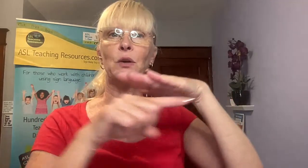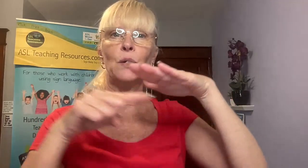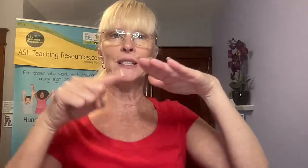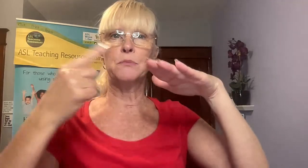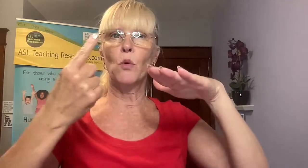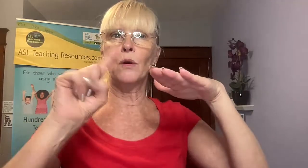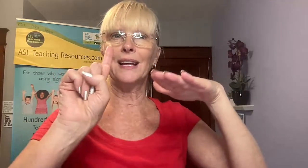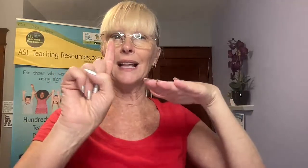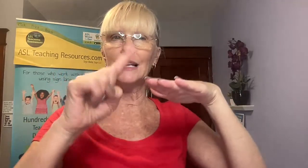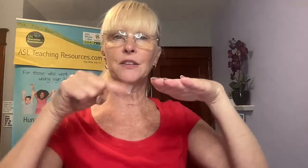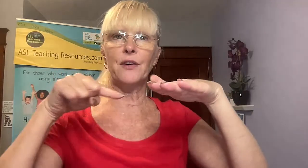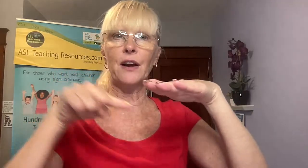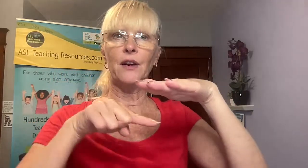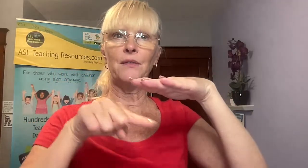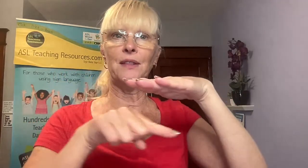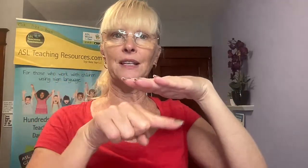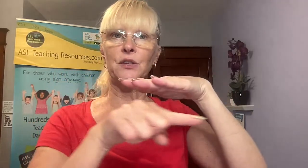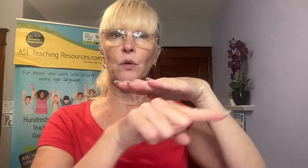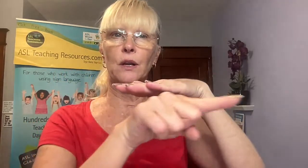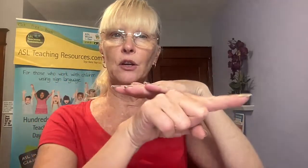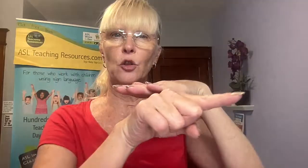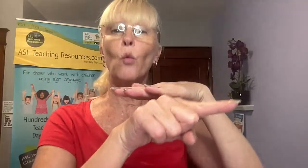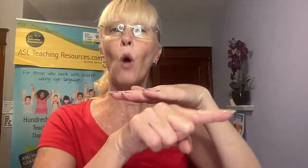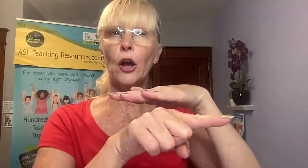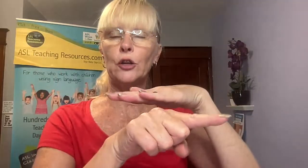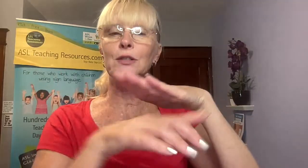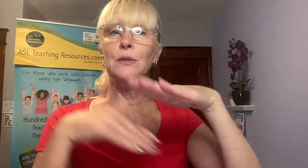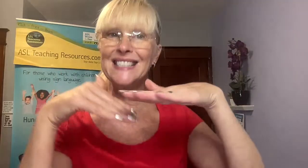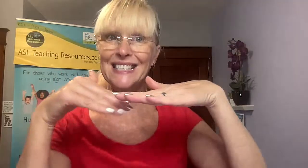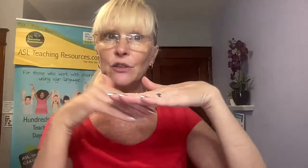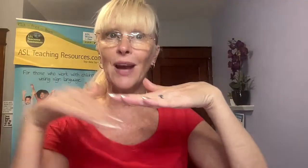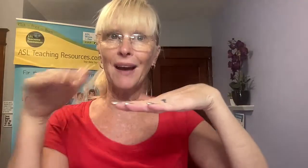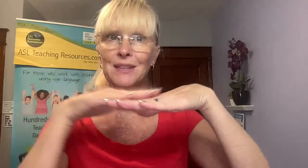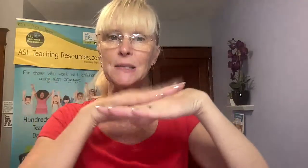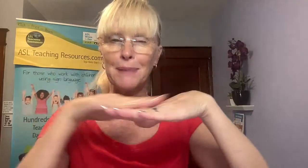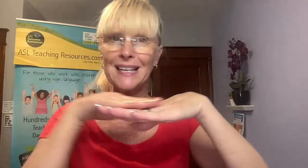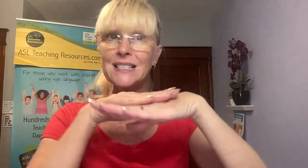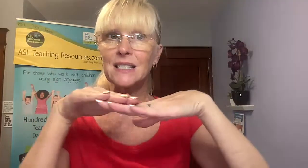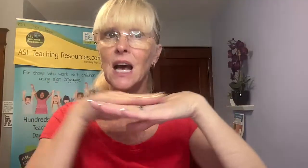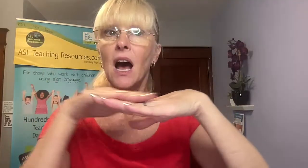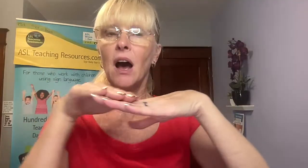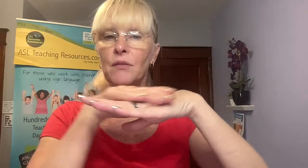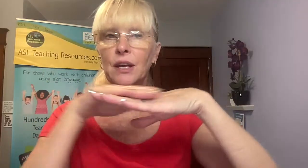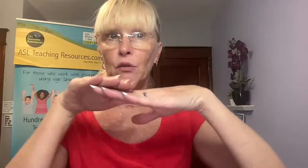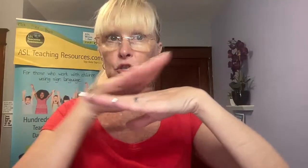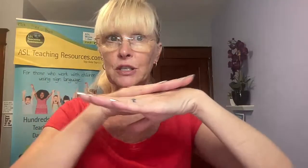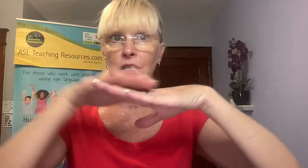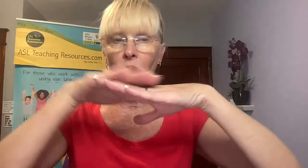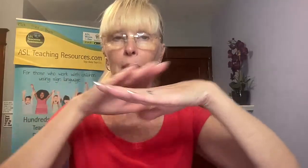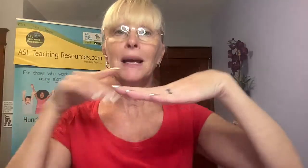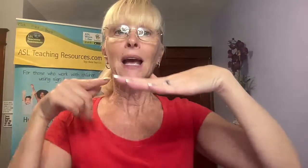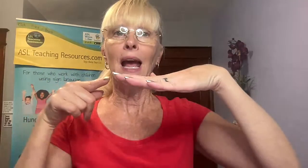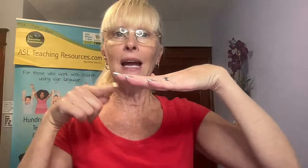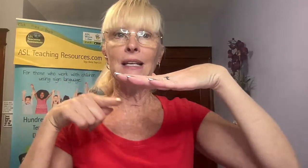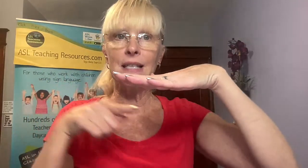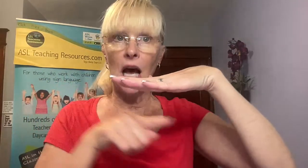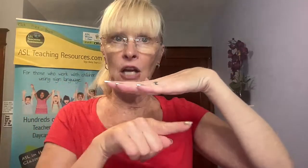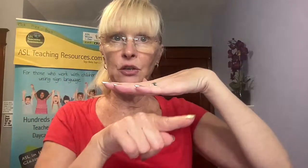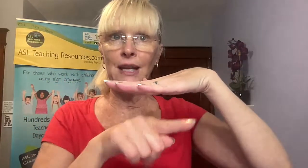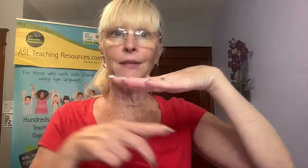it's more the classifier of this going under the water. So still you have this base of the ocean top and it's underneath